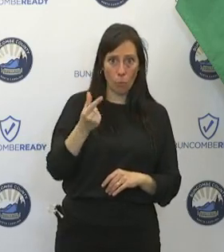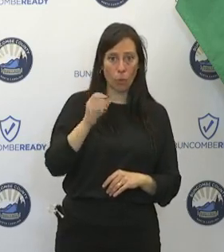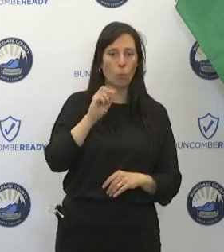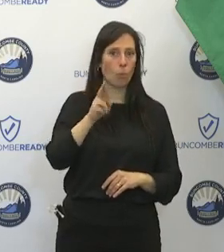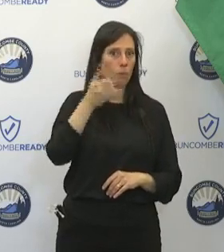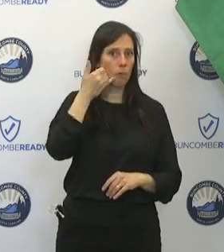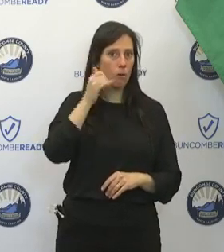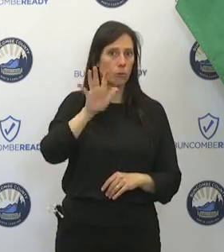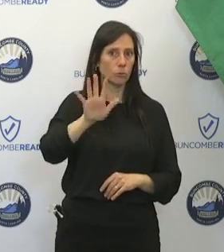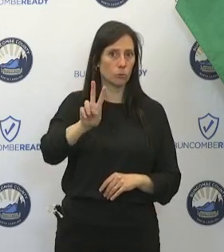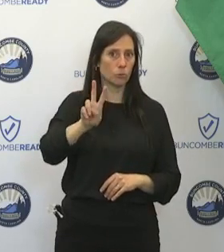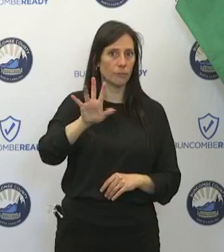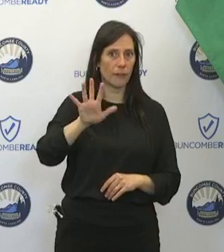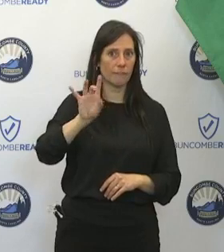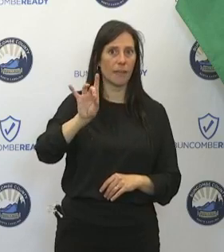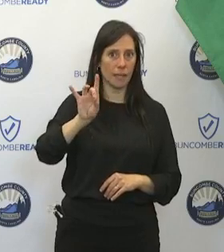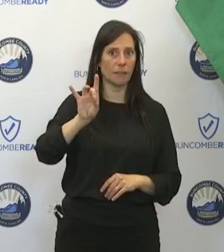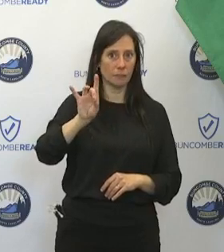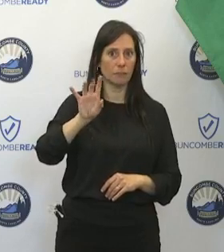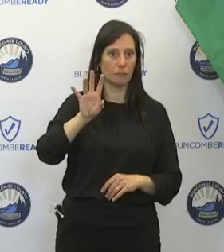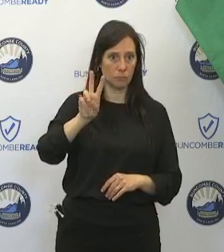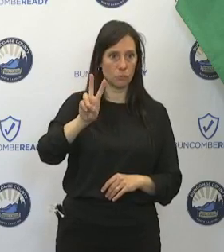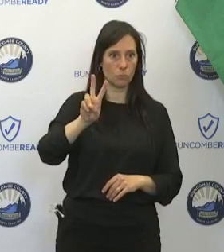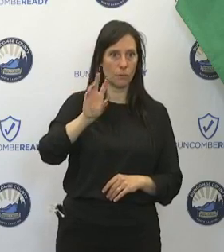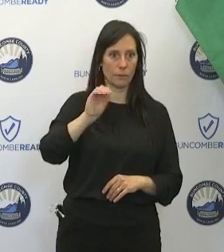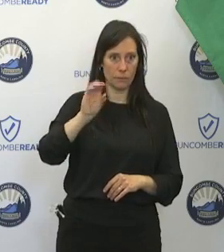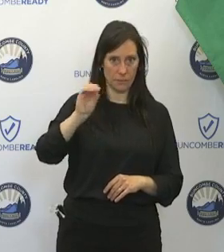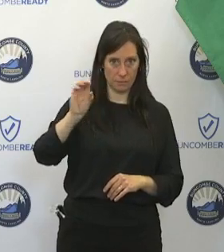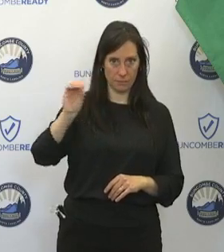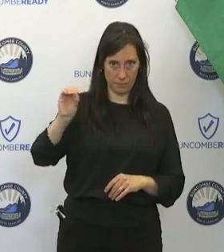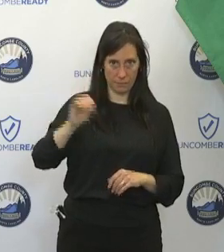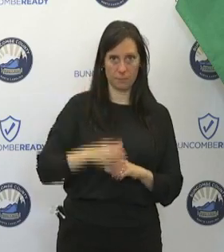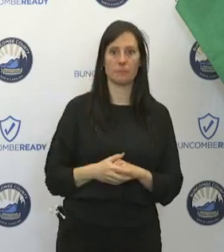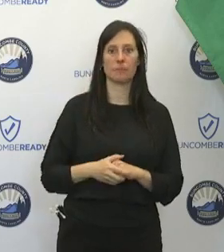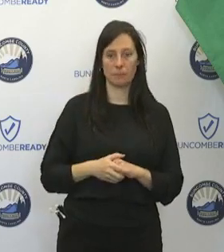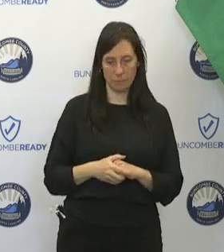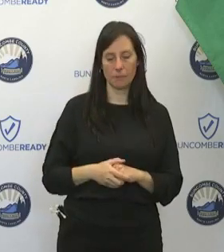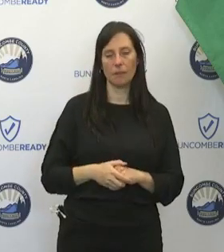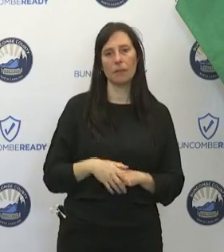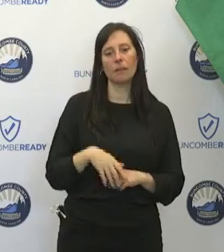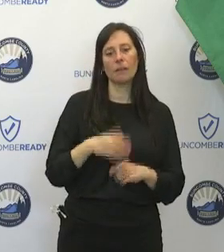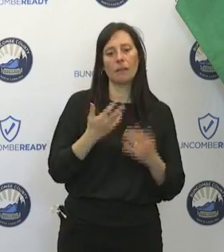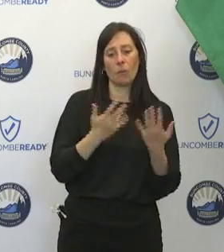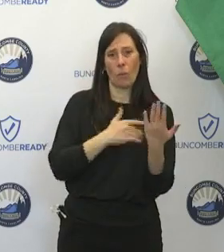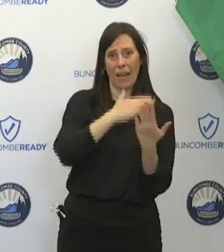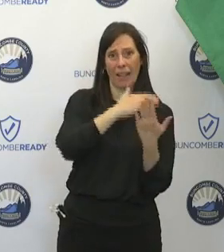828-250-5000. Please continue to be patient as we work through the wait list.